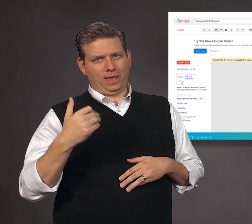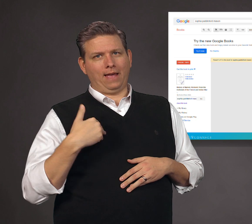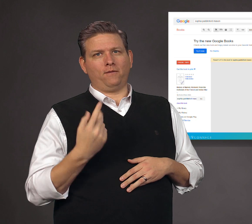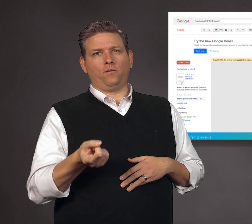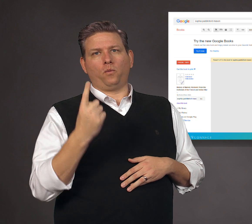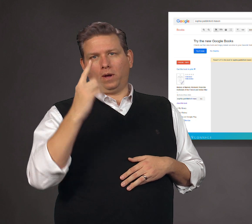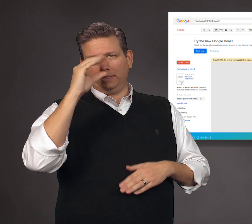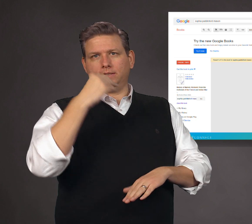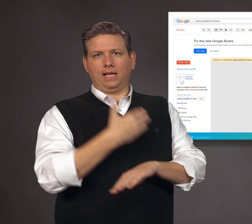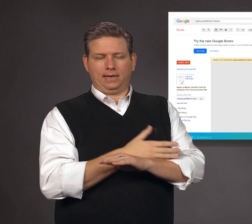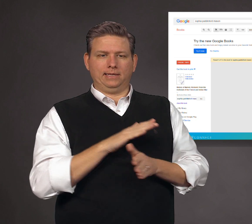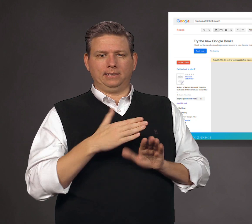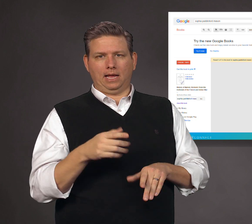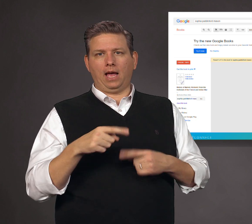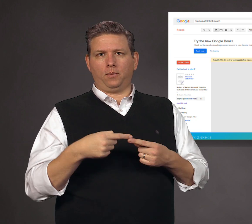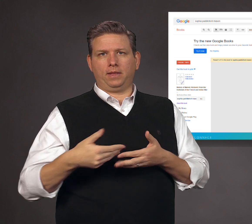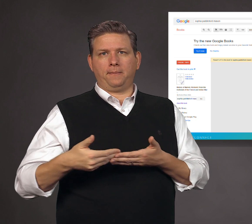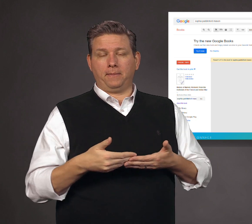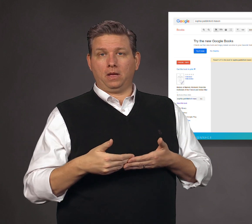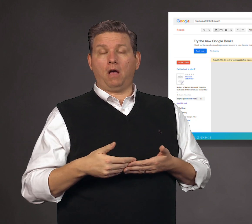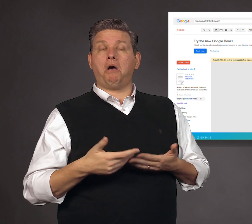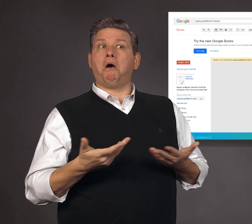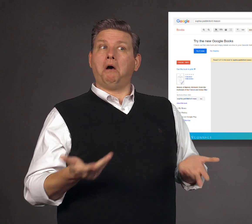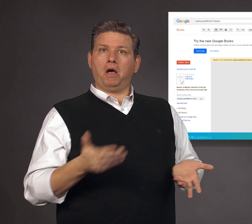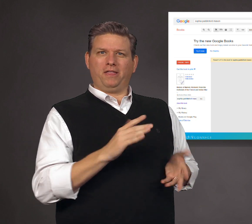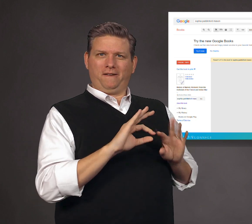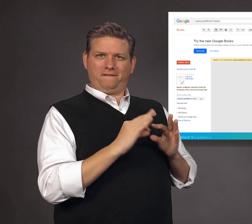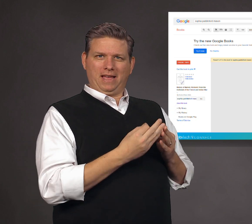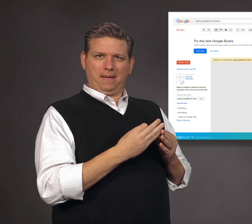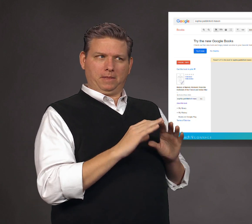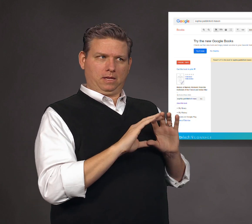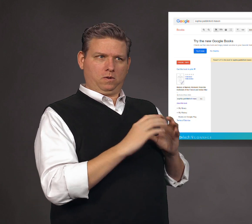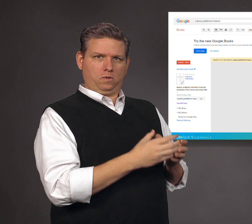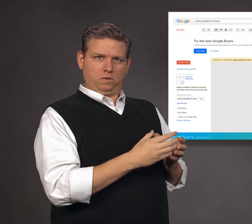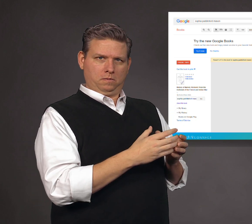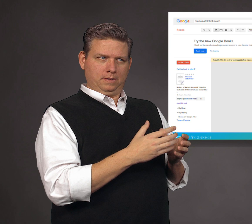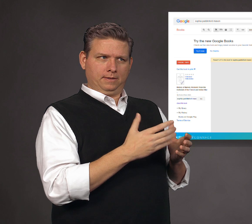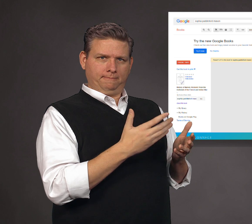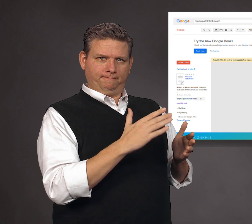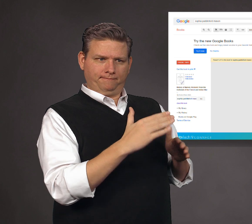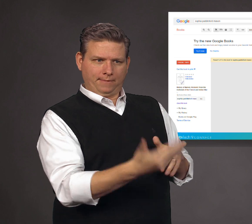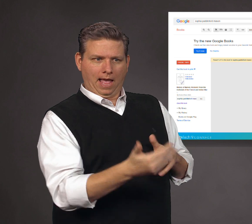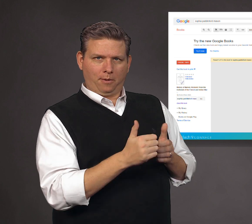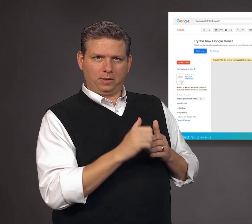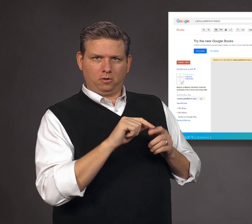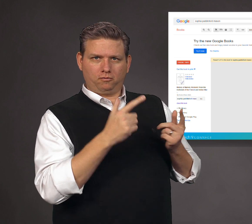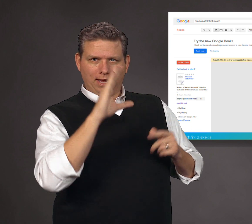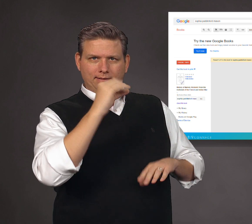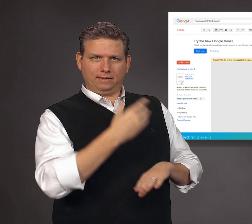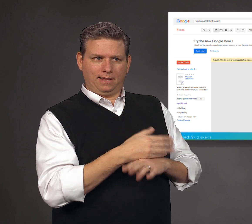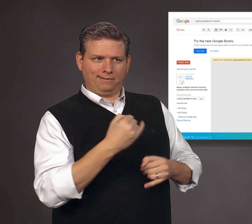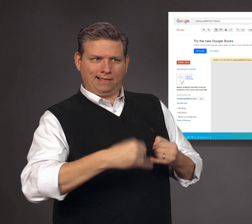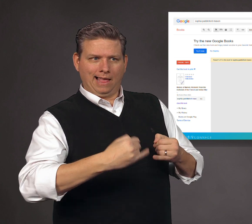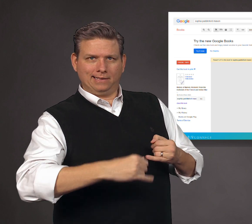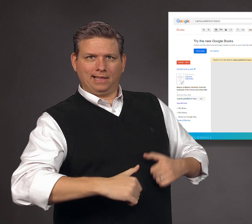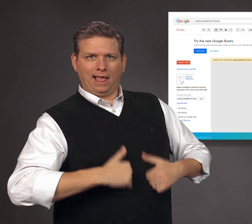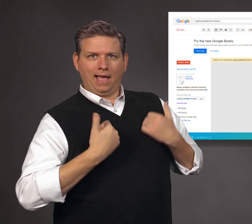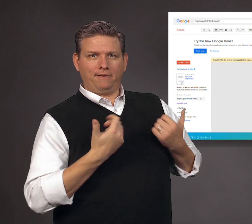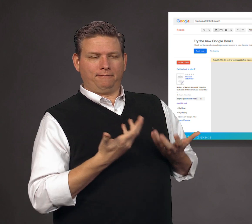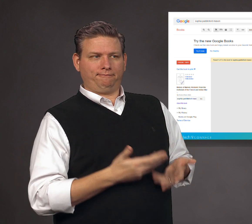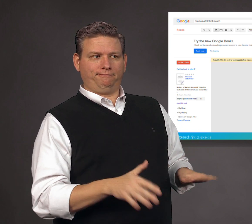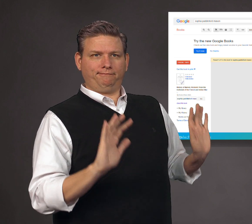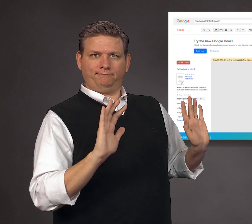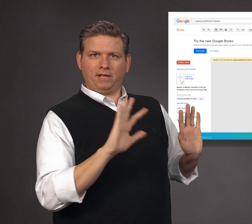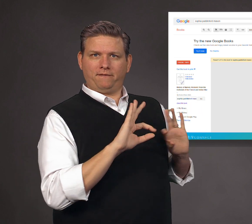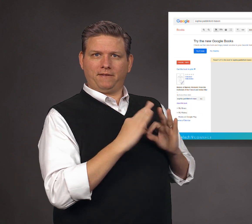clues me into the fact that their family line may have ended with their grandson. Because this is an authored source, I will want to